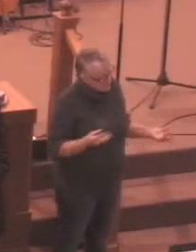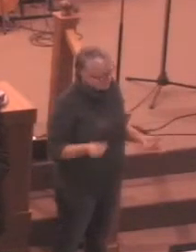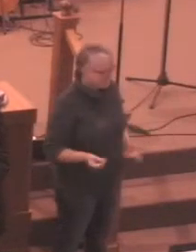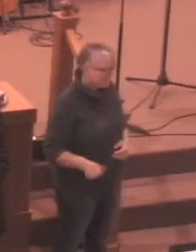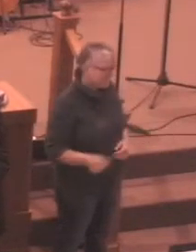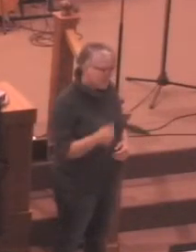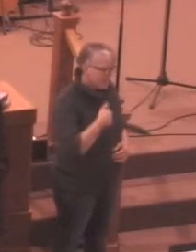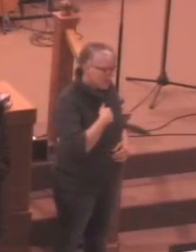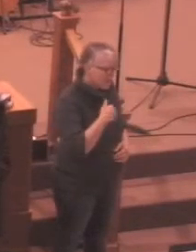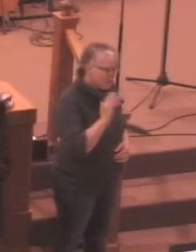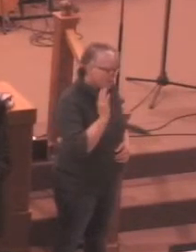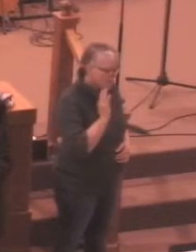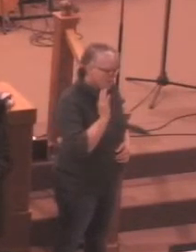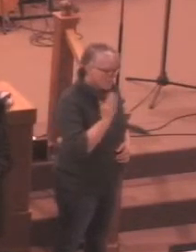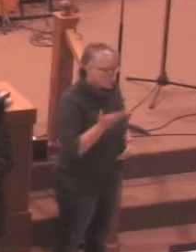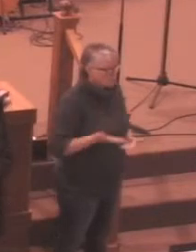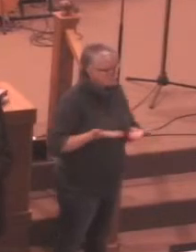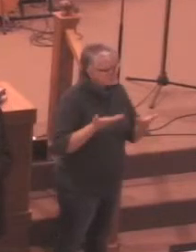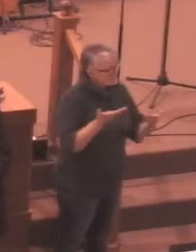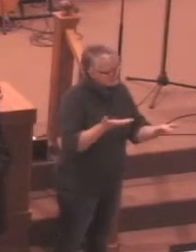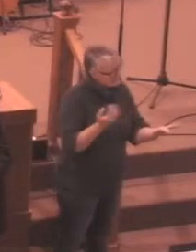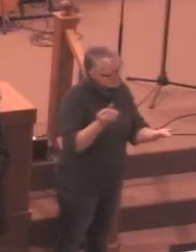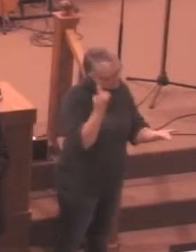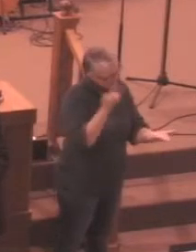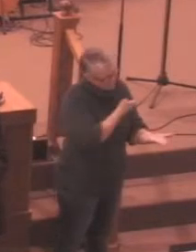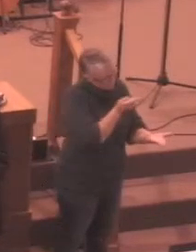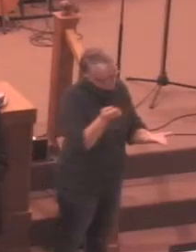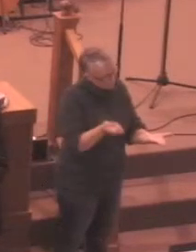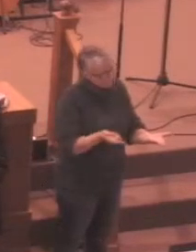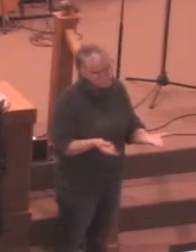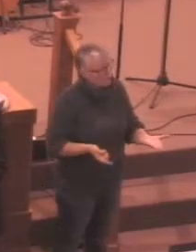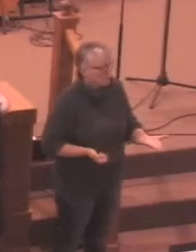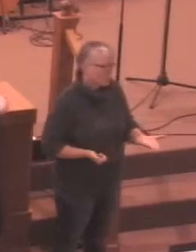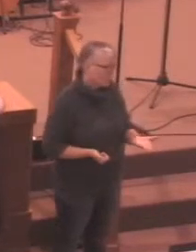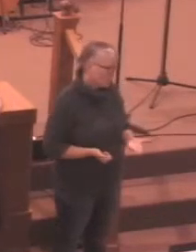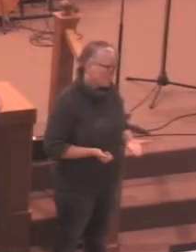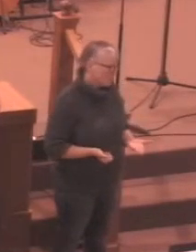I'm going to present something to you, and